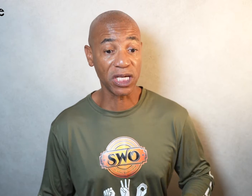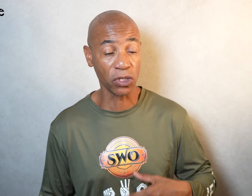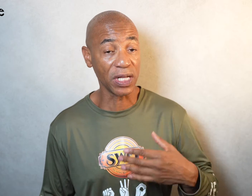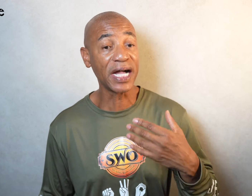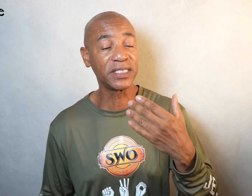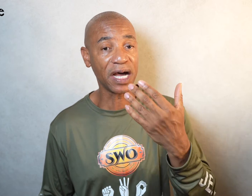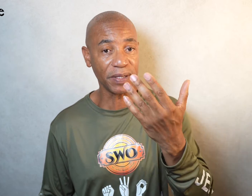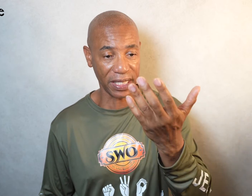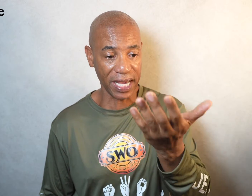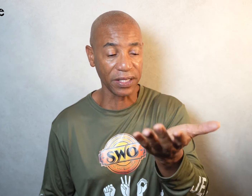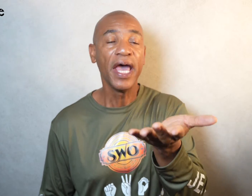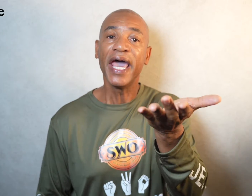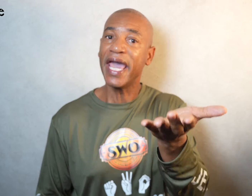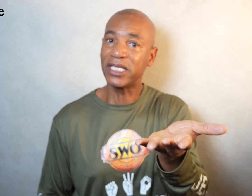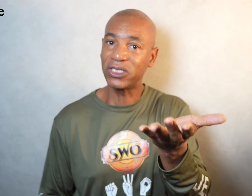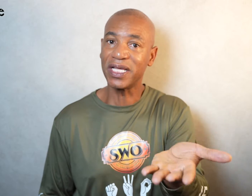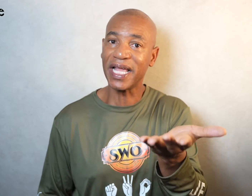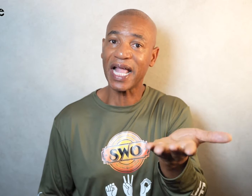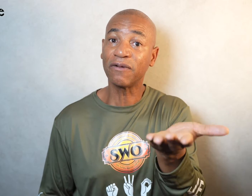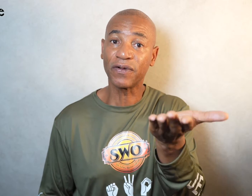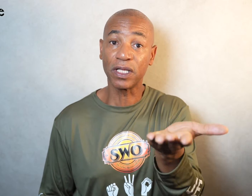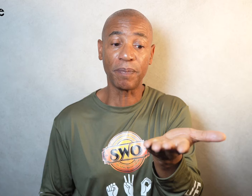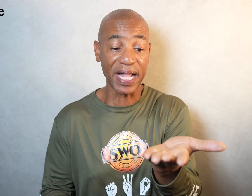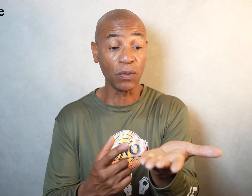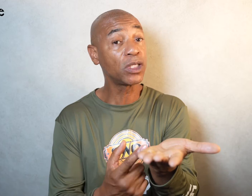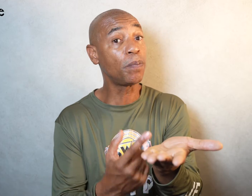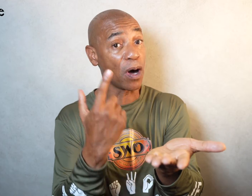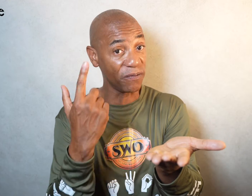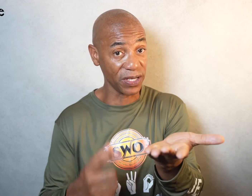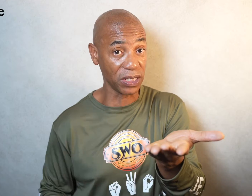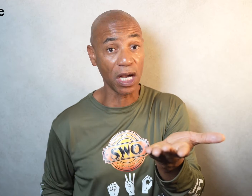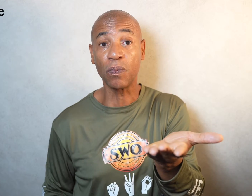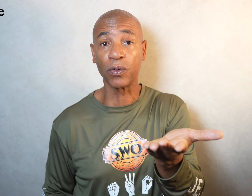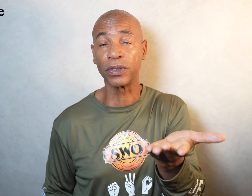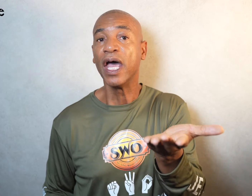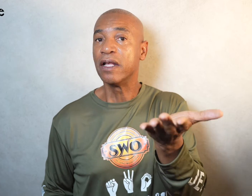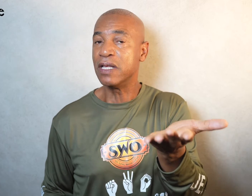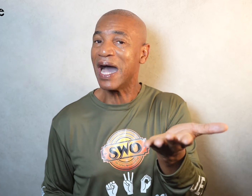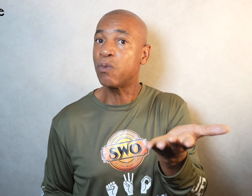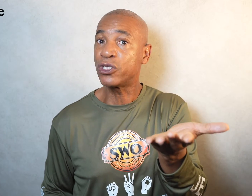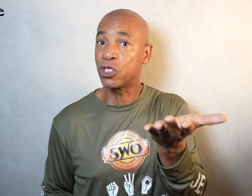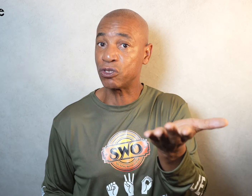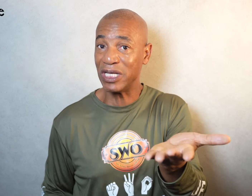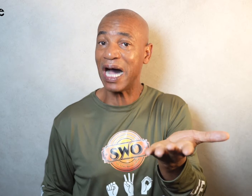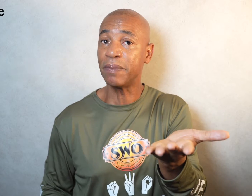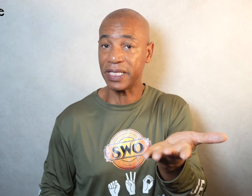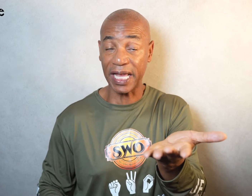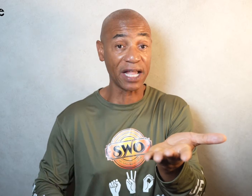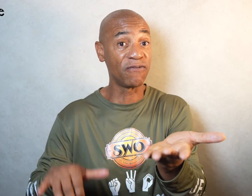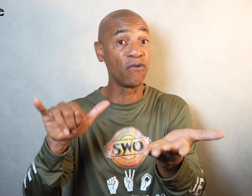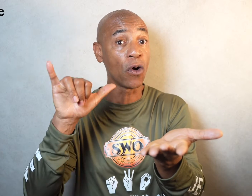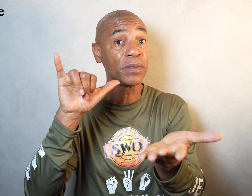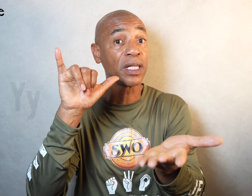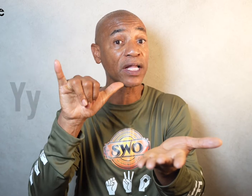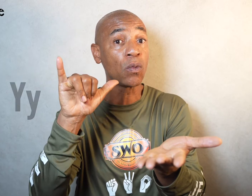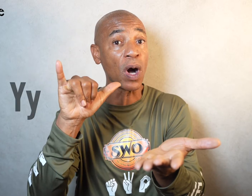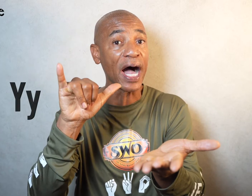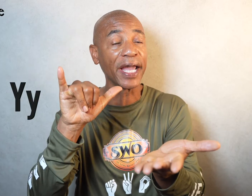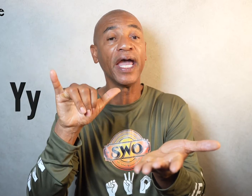your non-dominant hand, extend it out in front of the body with the palm facing upward. Now with your dominant hand, form the letter Y.